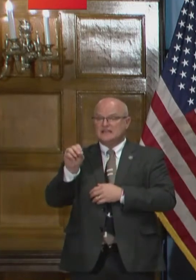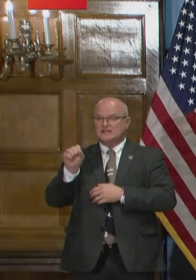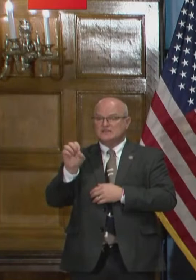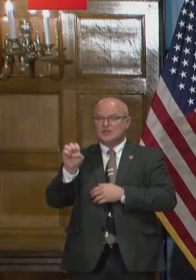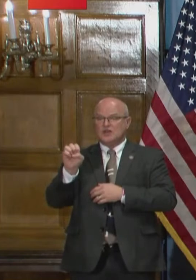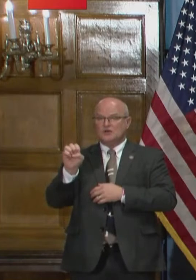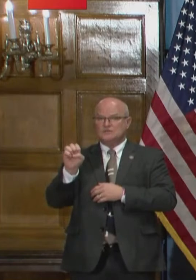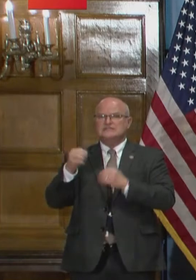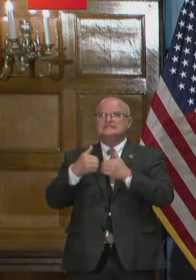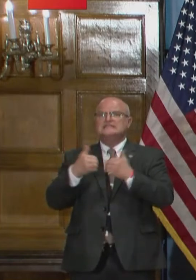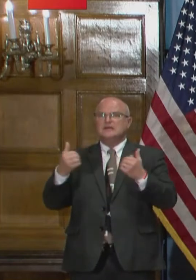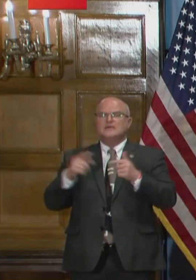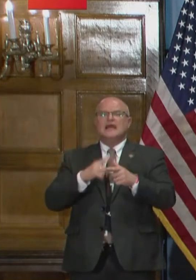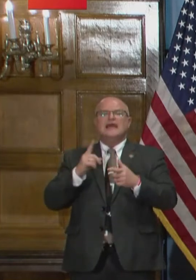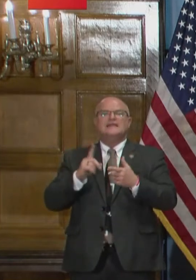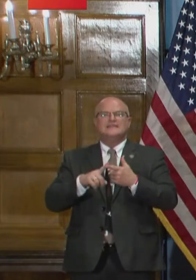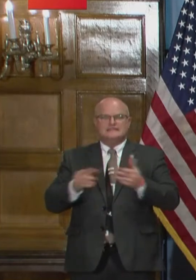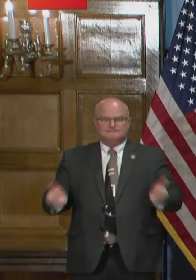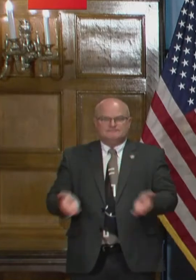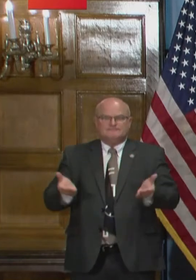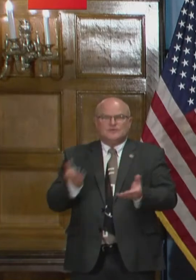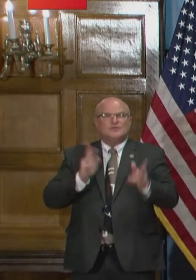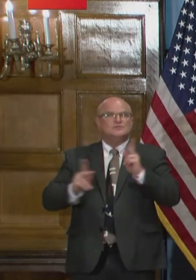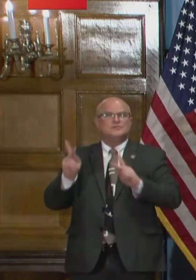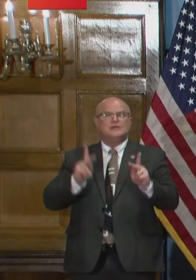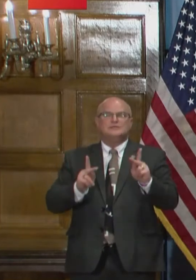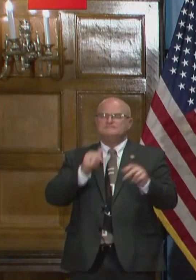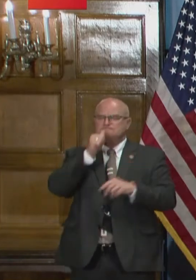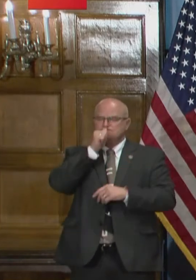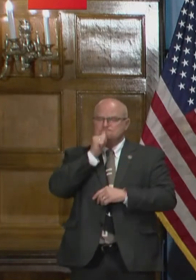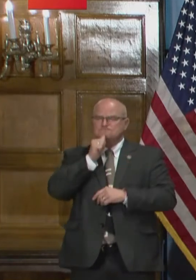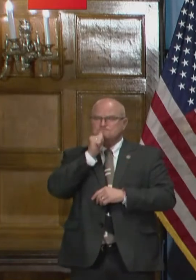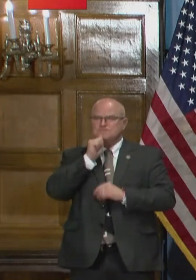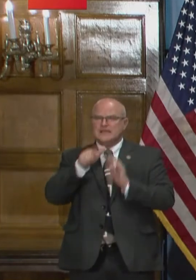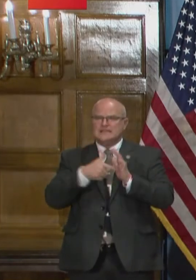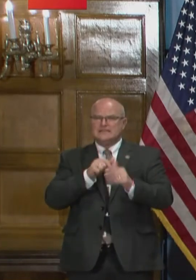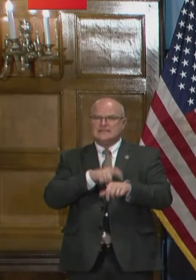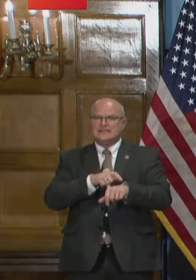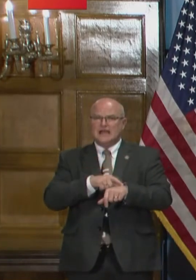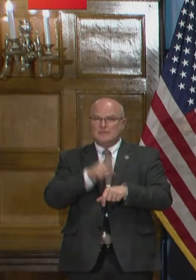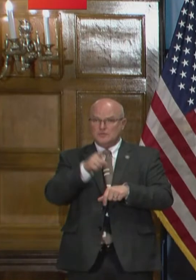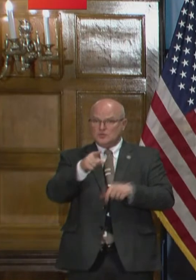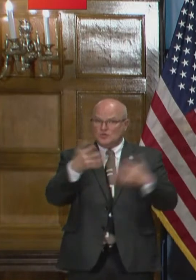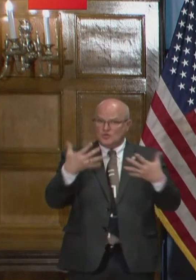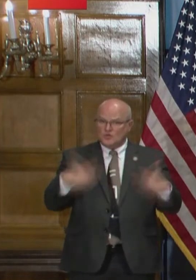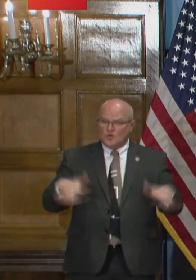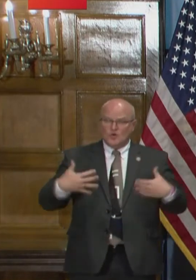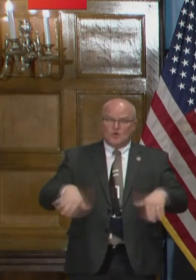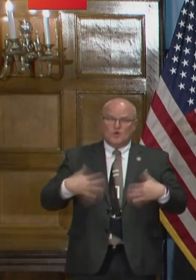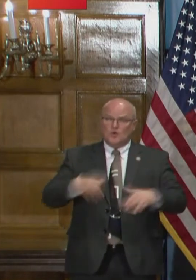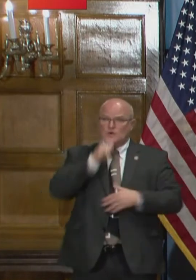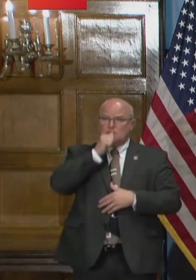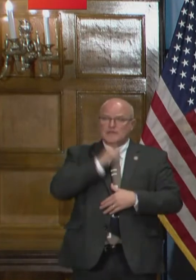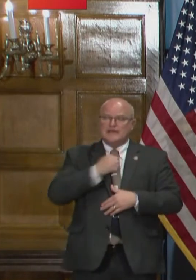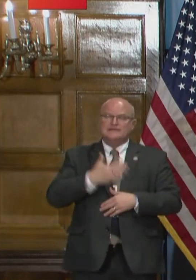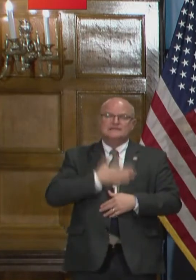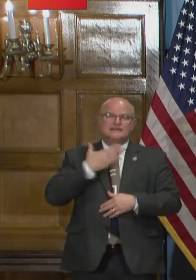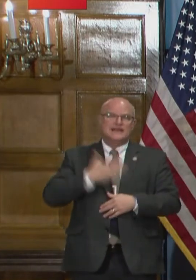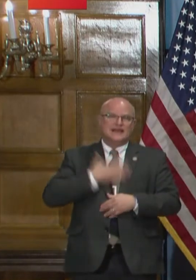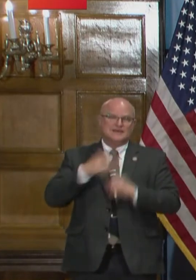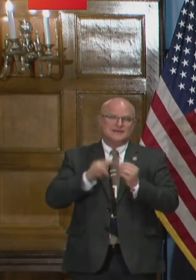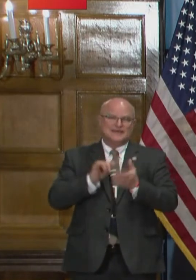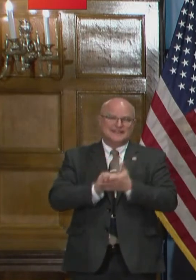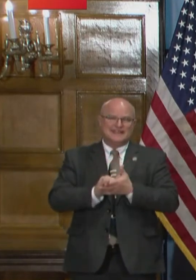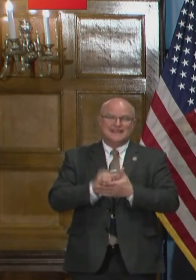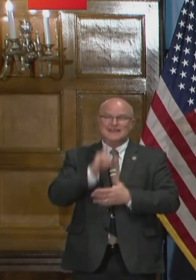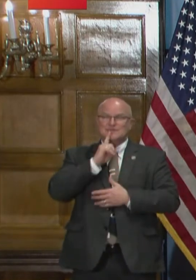And then finally, I encourage all Arkansans to be patient during this. You have been. We're wanting